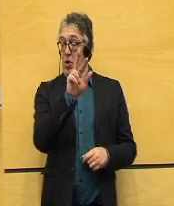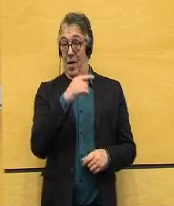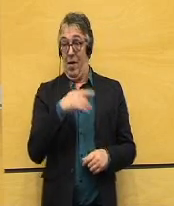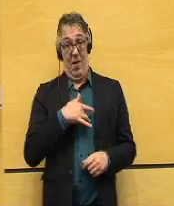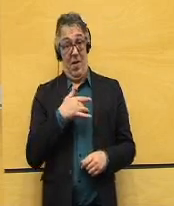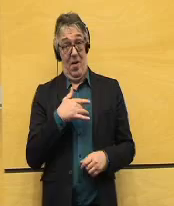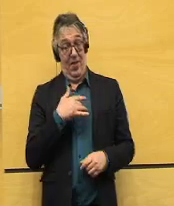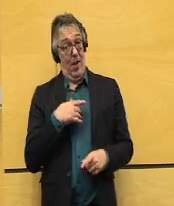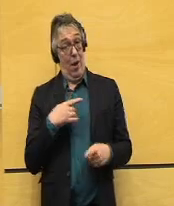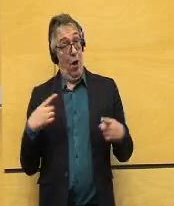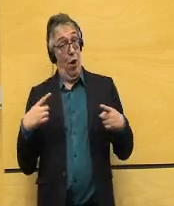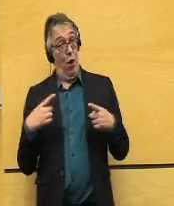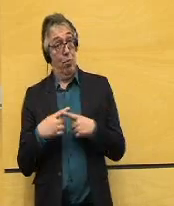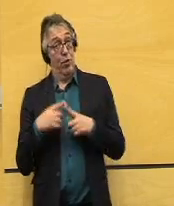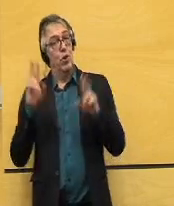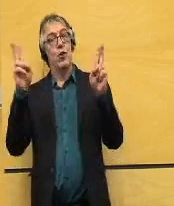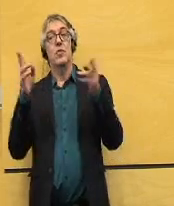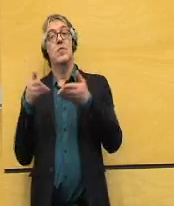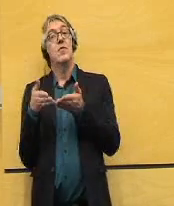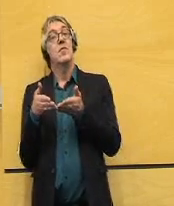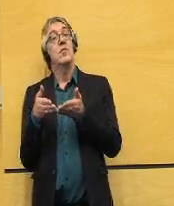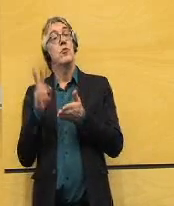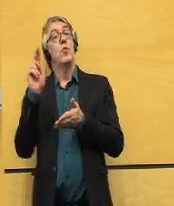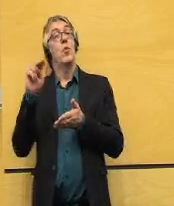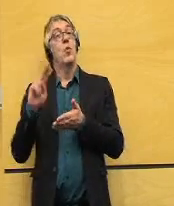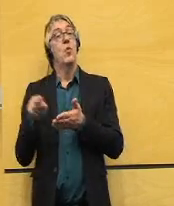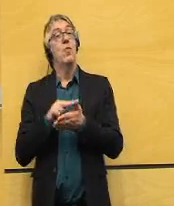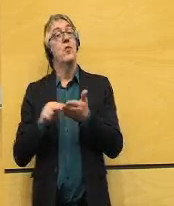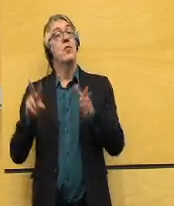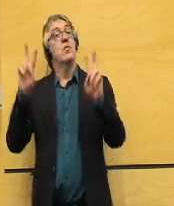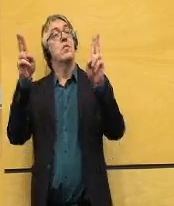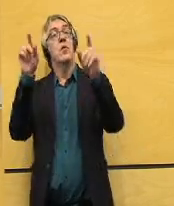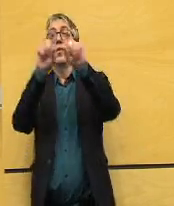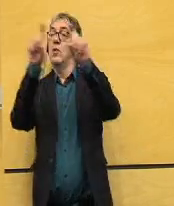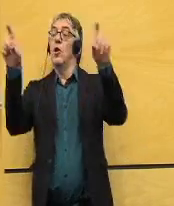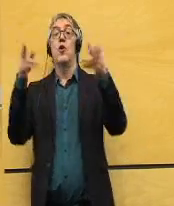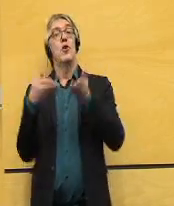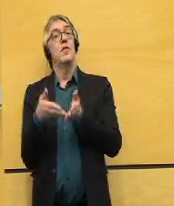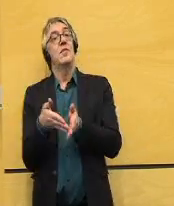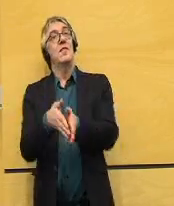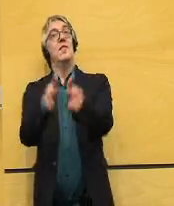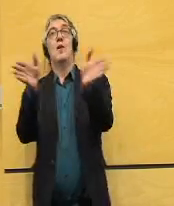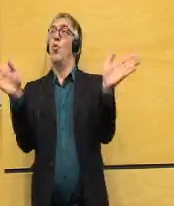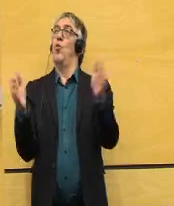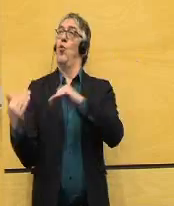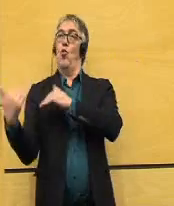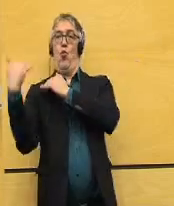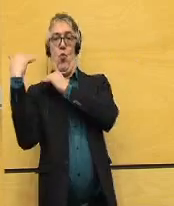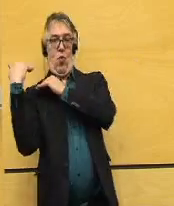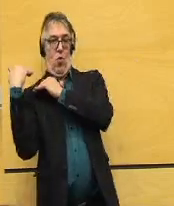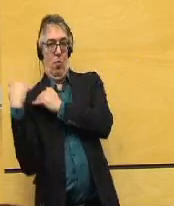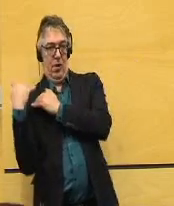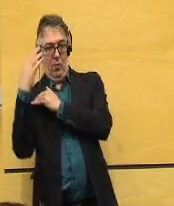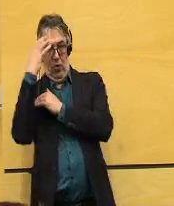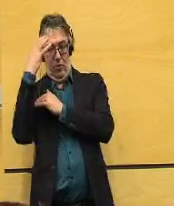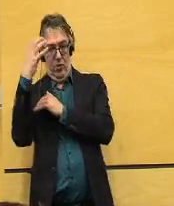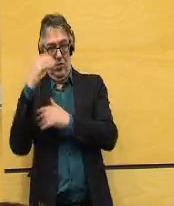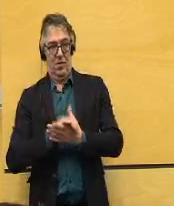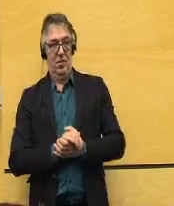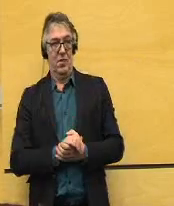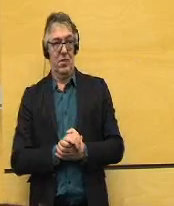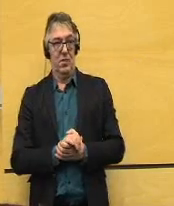the general obligations and the convention, which, as it constitutes restriction